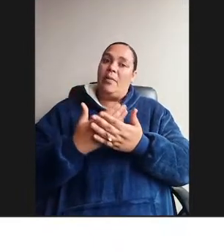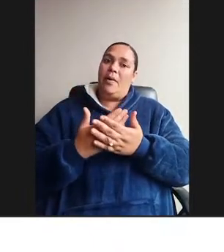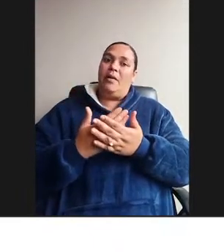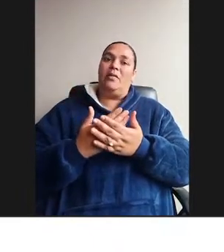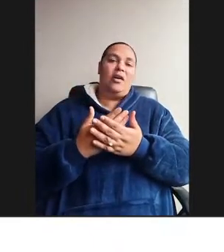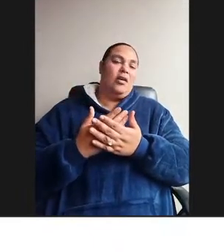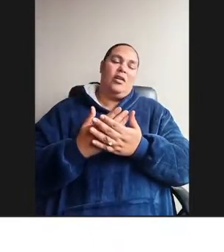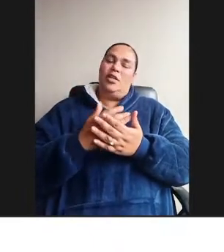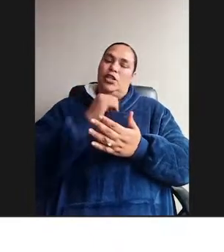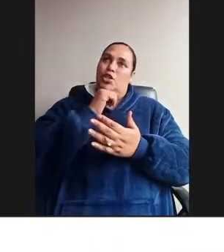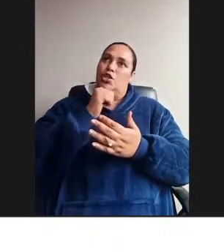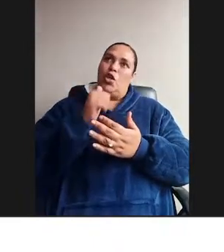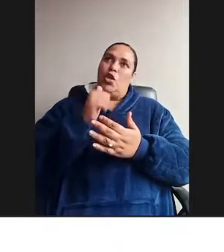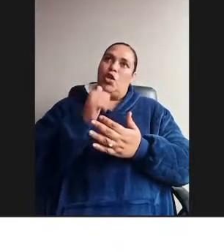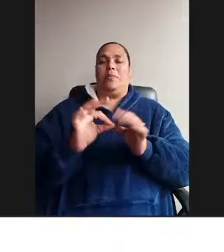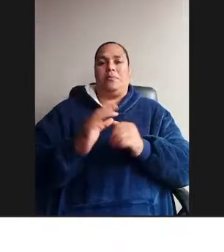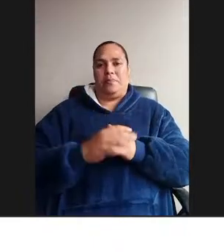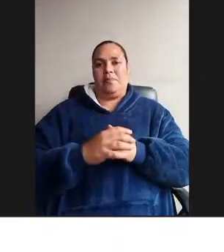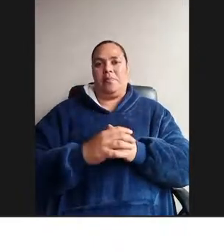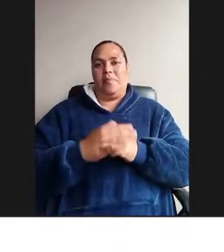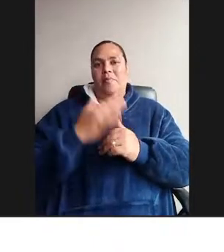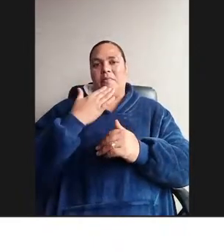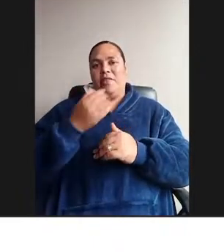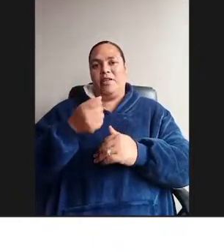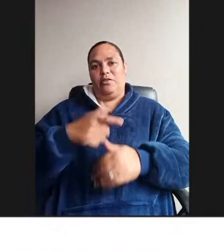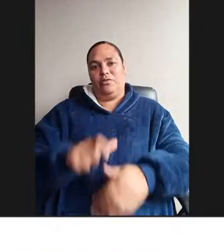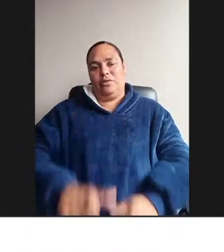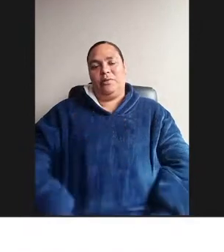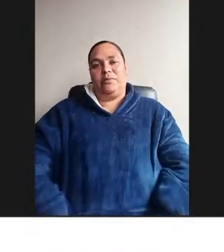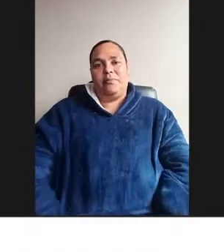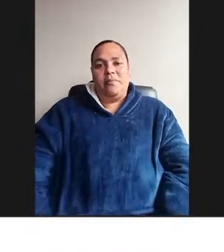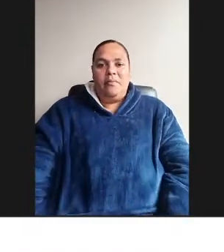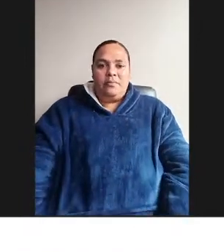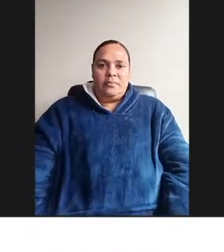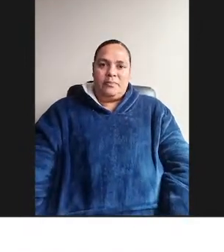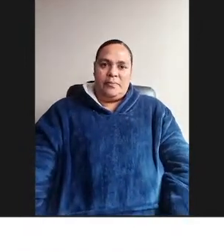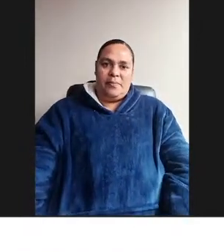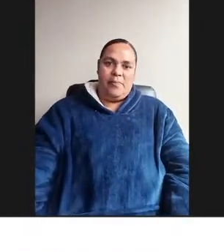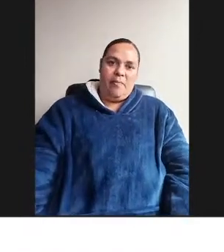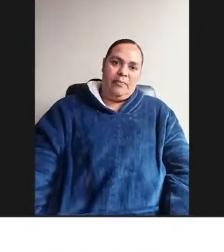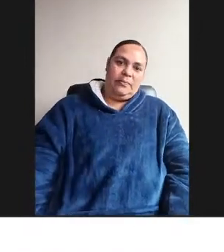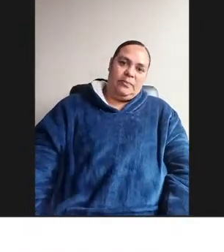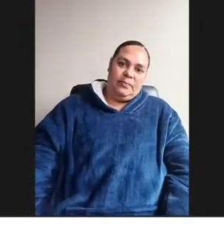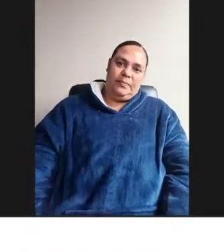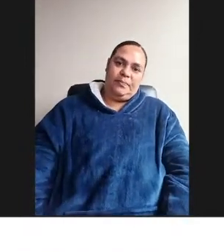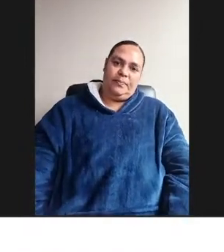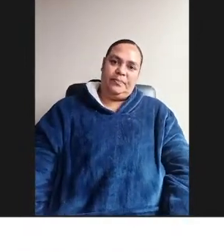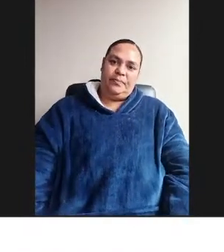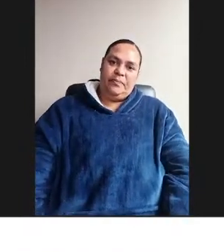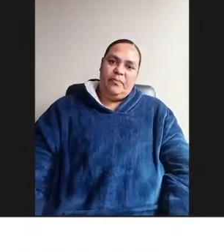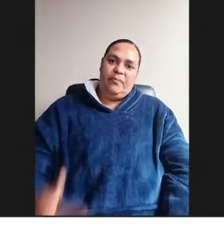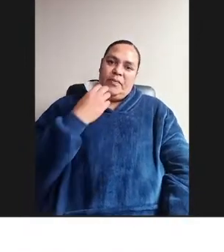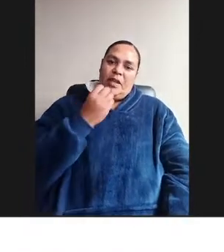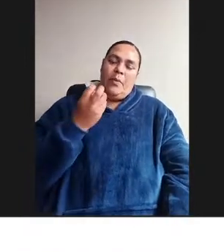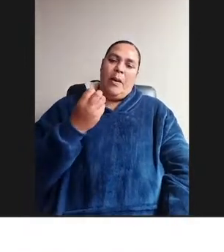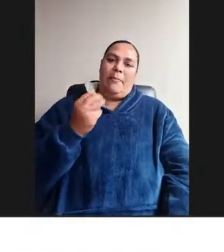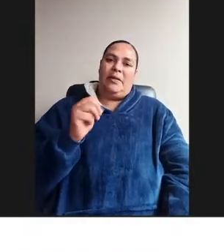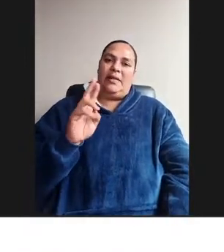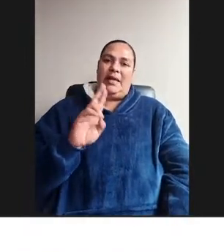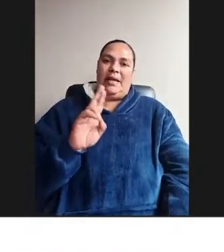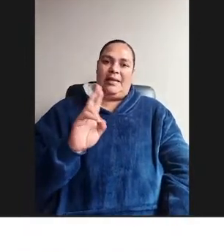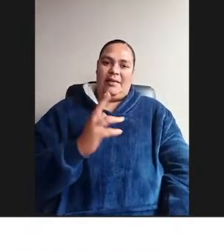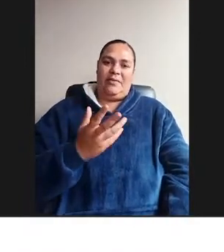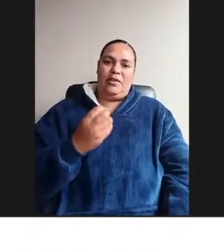great. Thank you, Chairperson. Thank you very much, Mr. Retief. I see